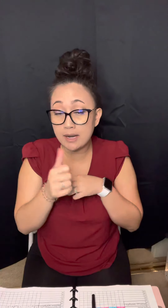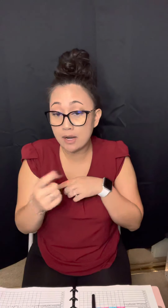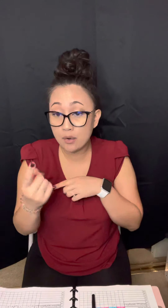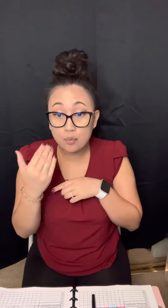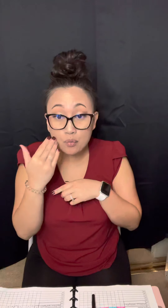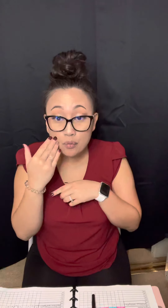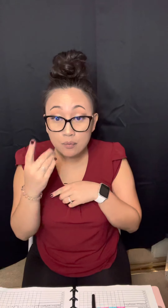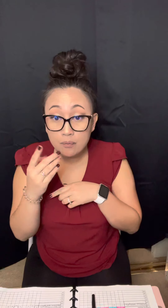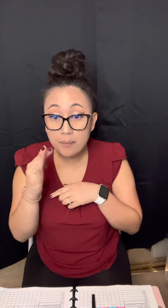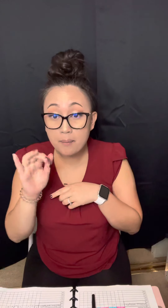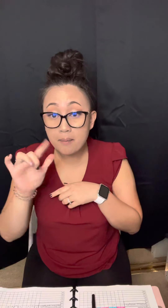is it?